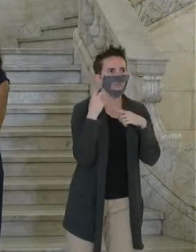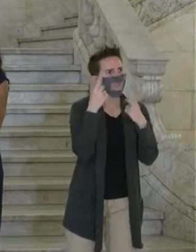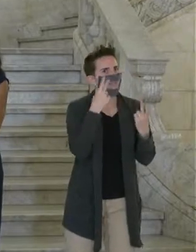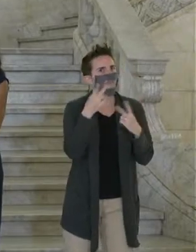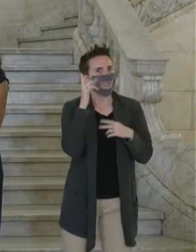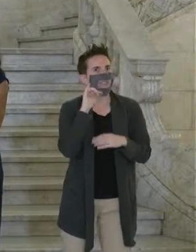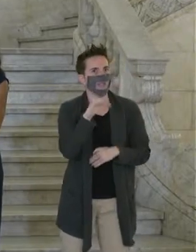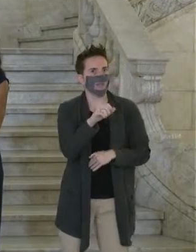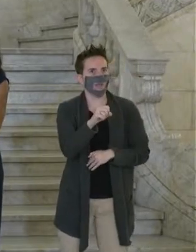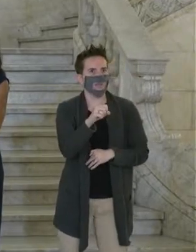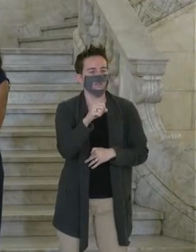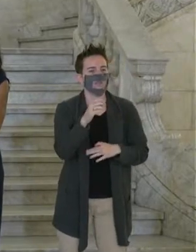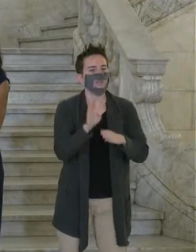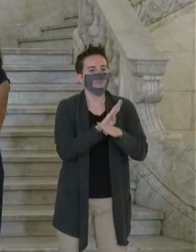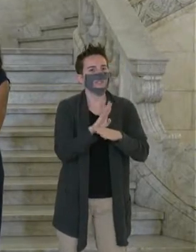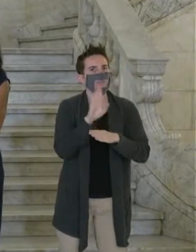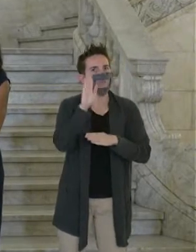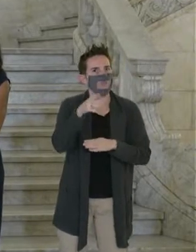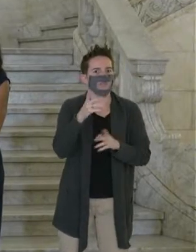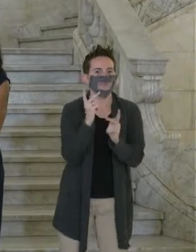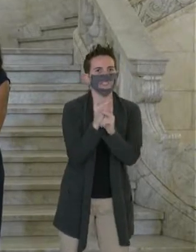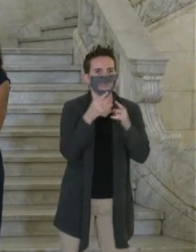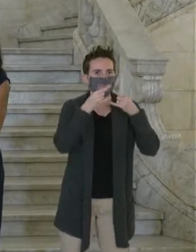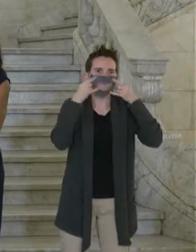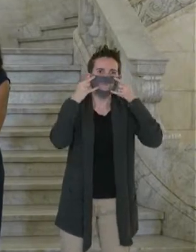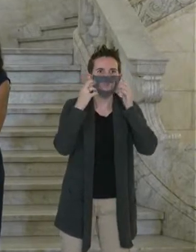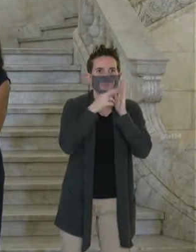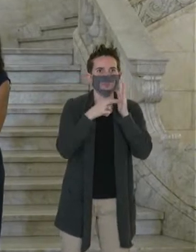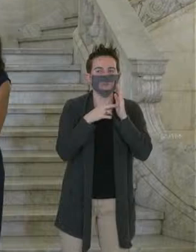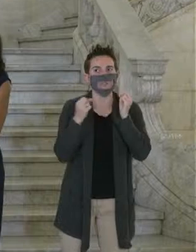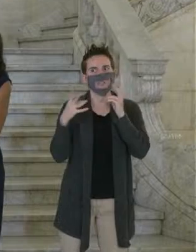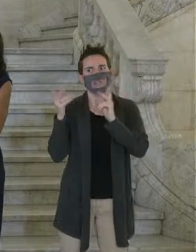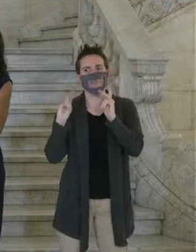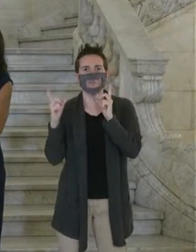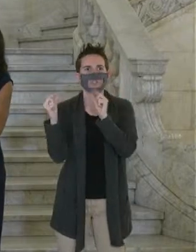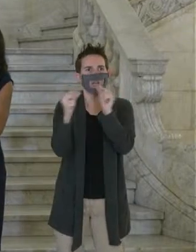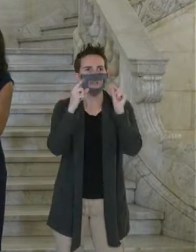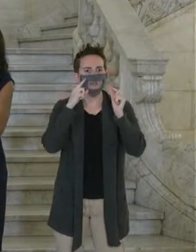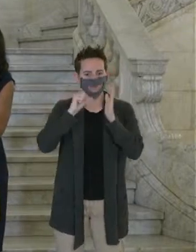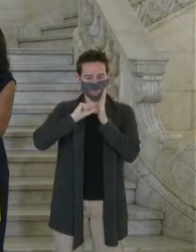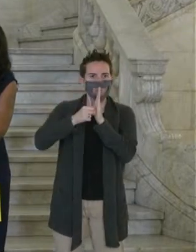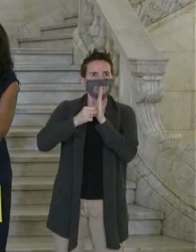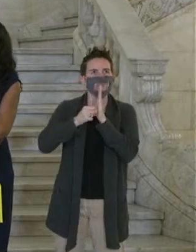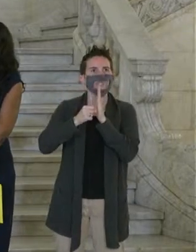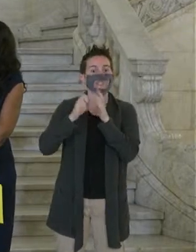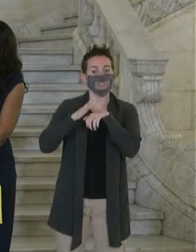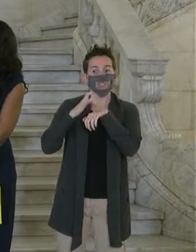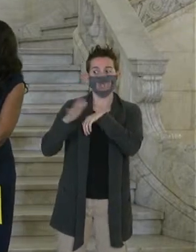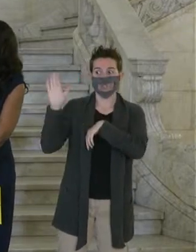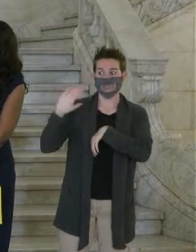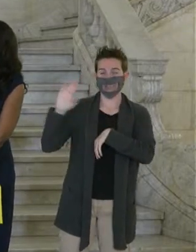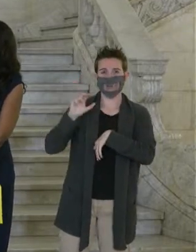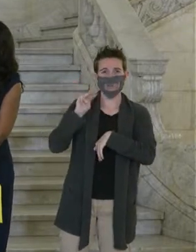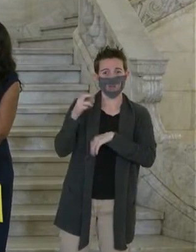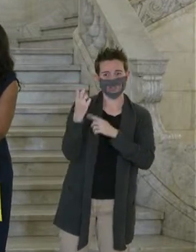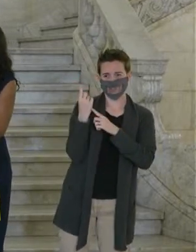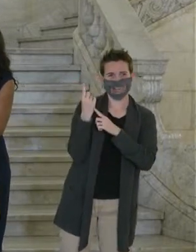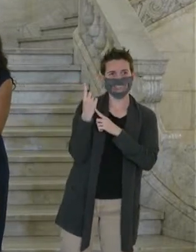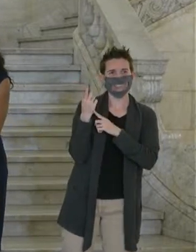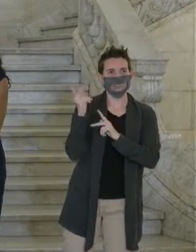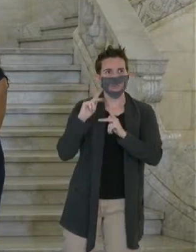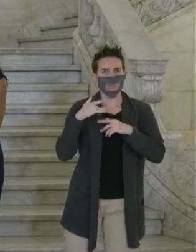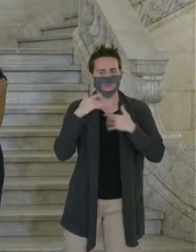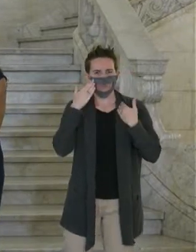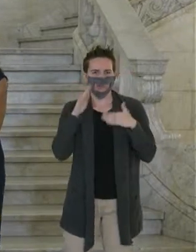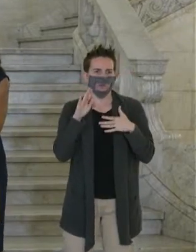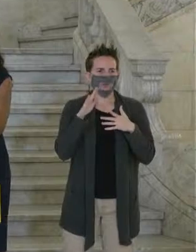happen. There's a lot of talk about enforcement, and early on in the pandemic, when folks were a little fuzzy about how bad